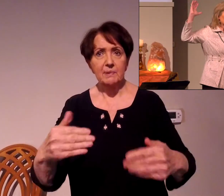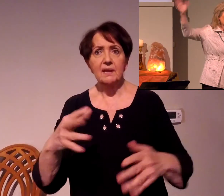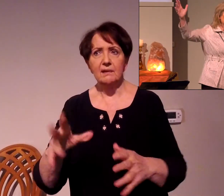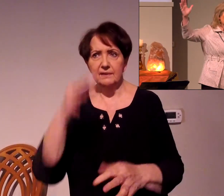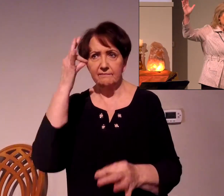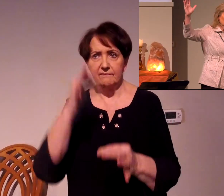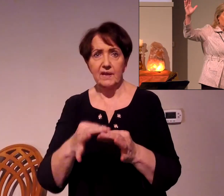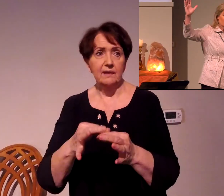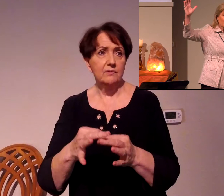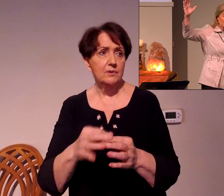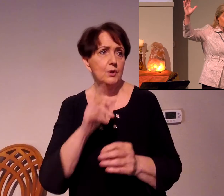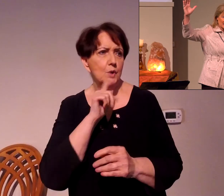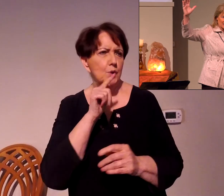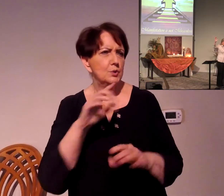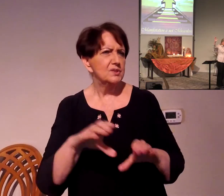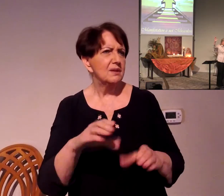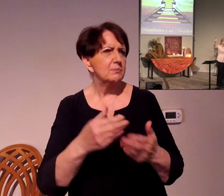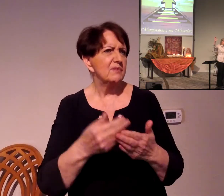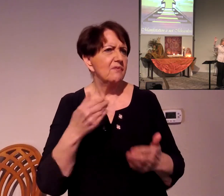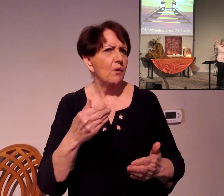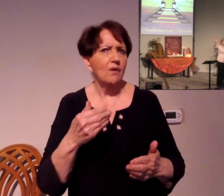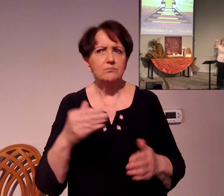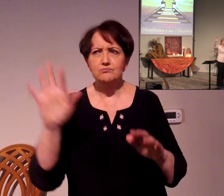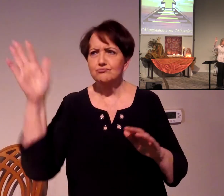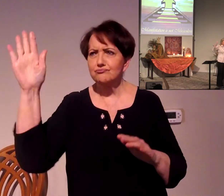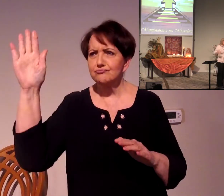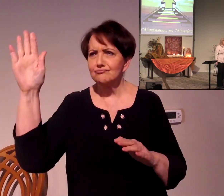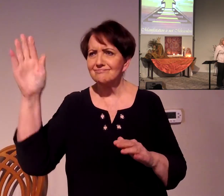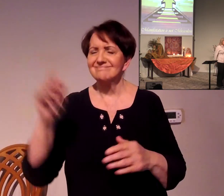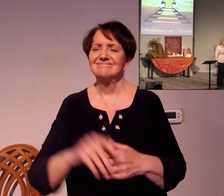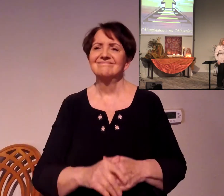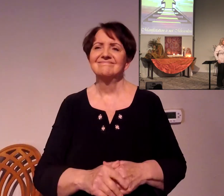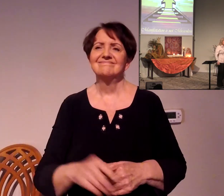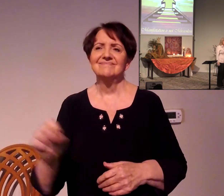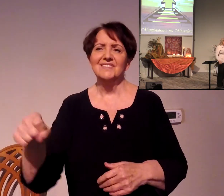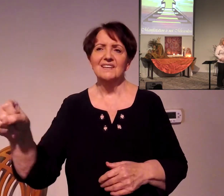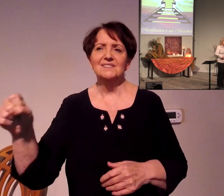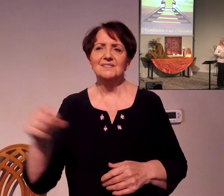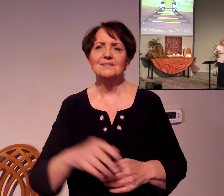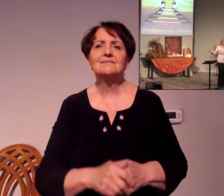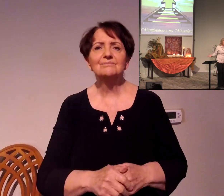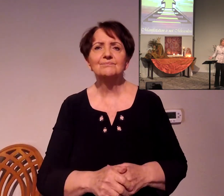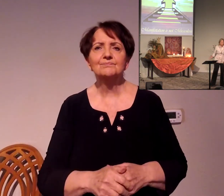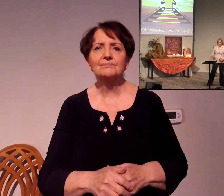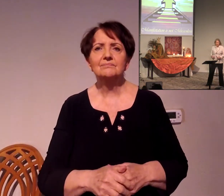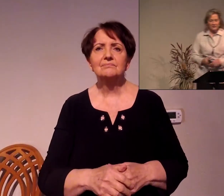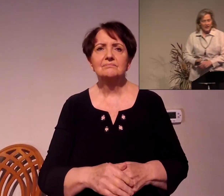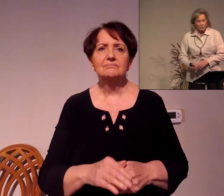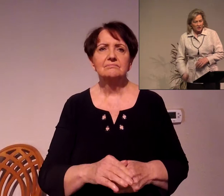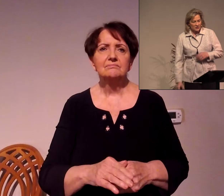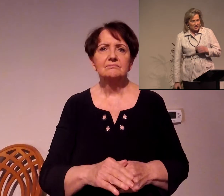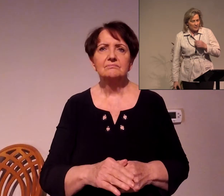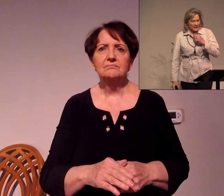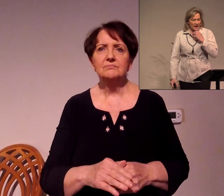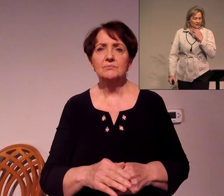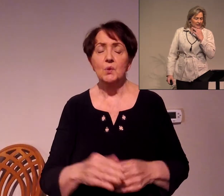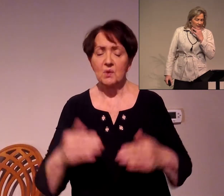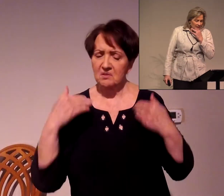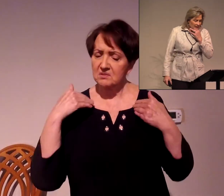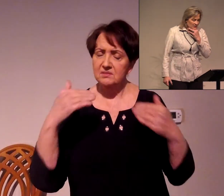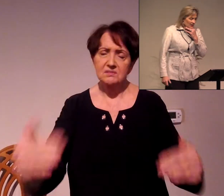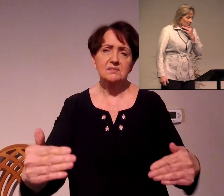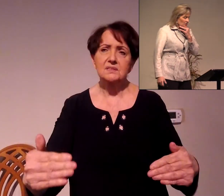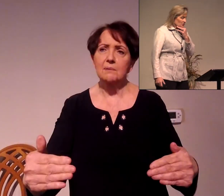when we've stepped out in faith together? Yes, this is, we pull out all the stops and we're going to step